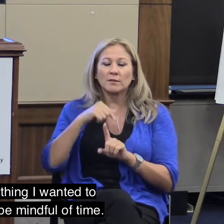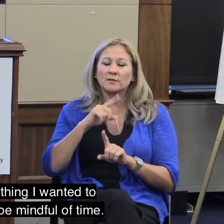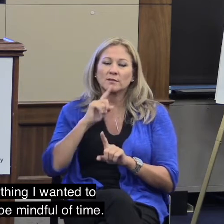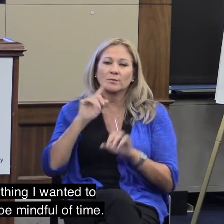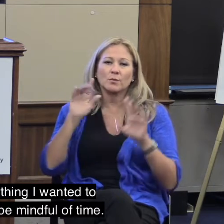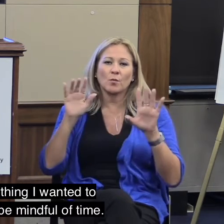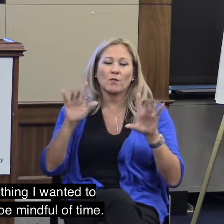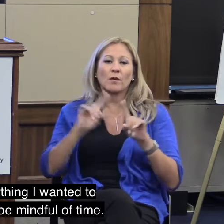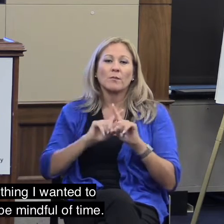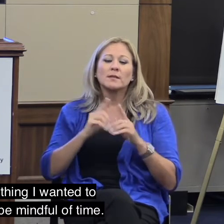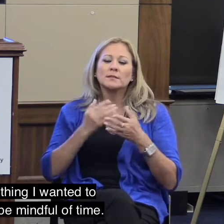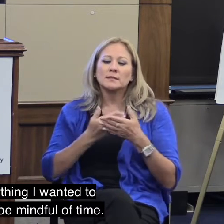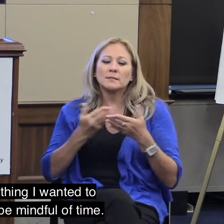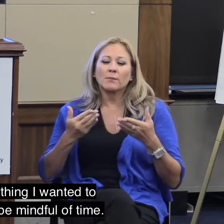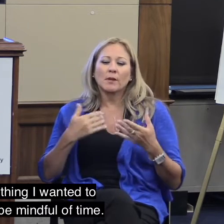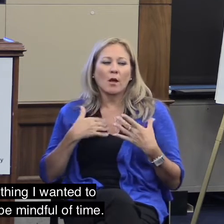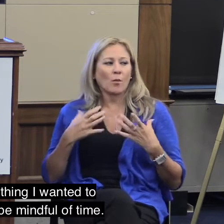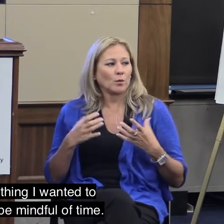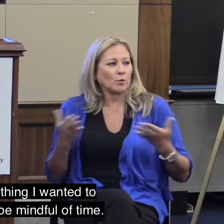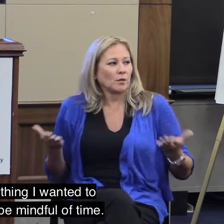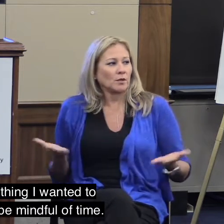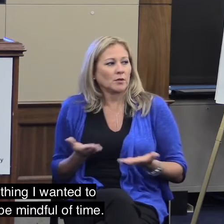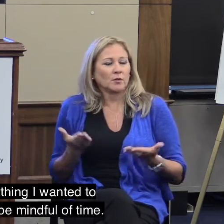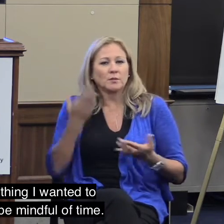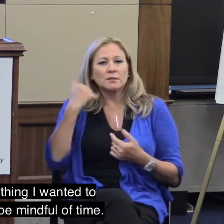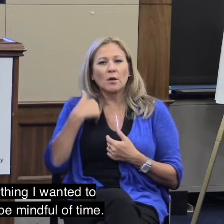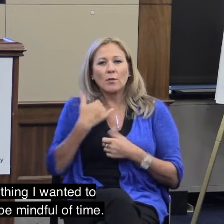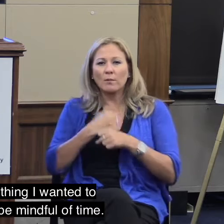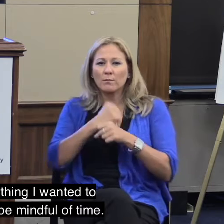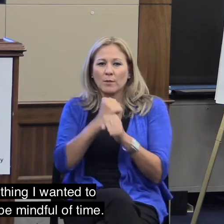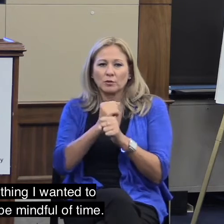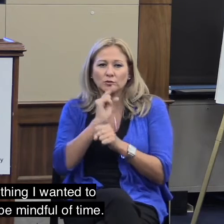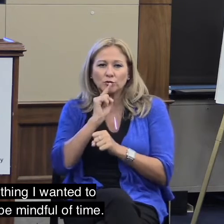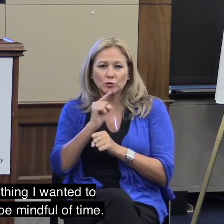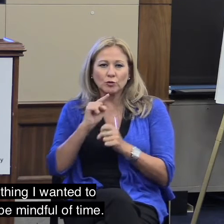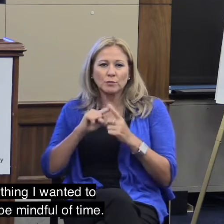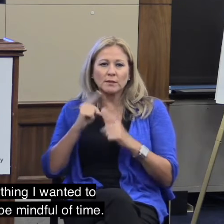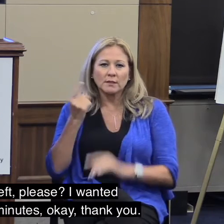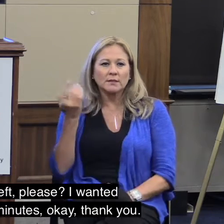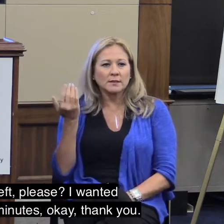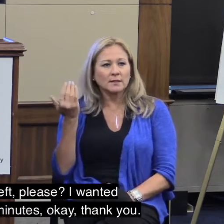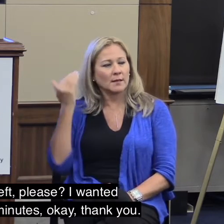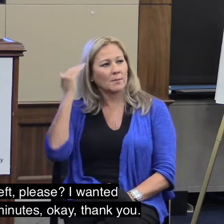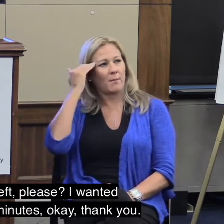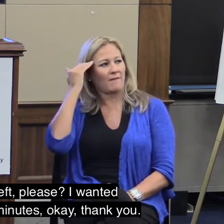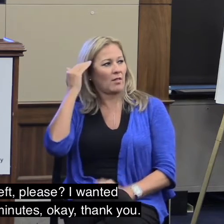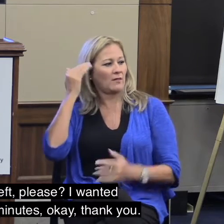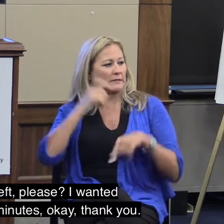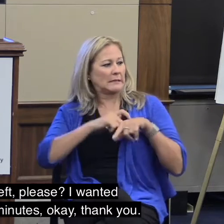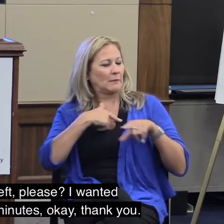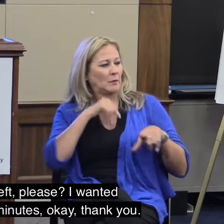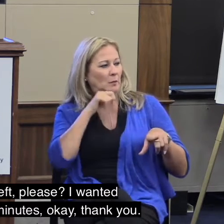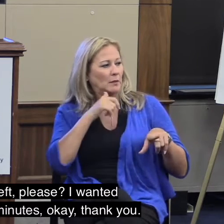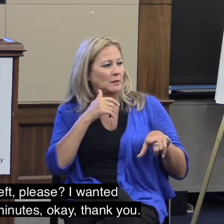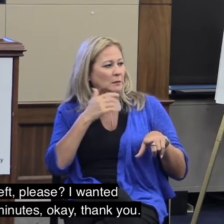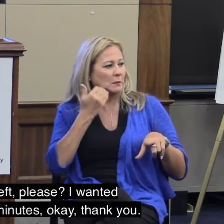magnificent. But it's something that I wanted to do here, and because I need to make sure to be mindful of time. How much time do we have left, please?